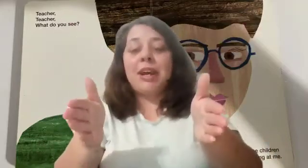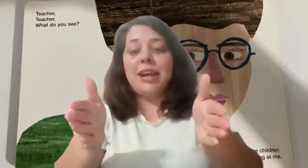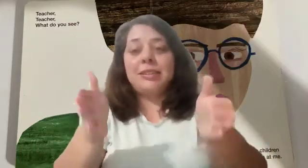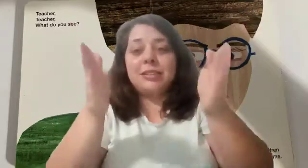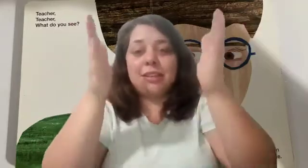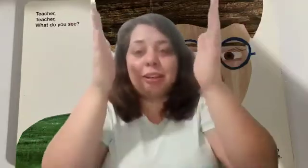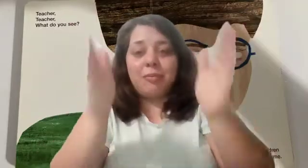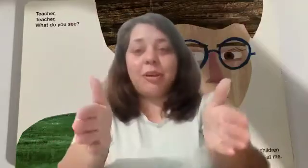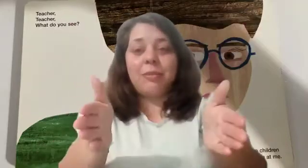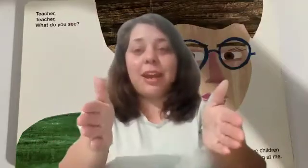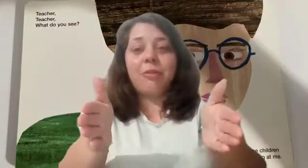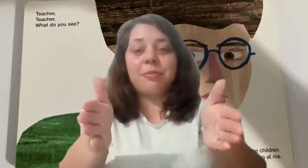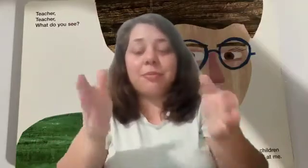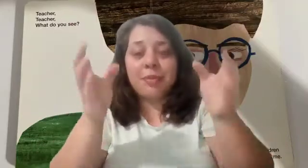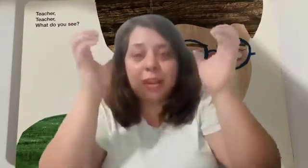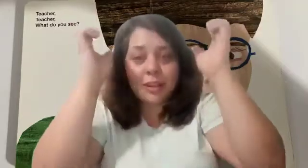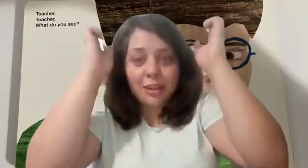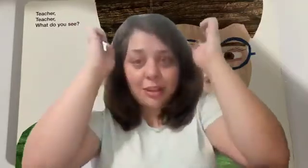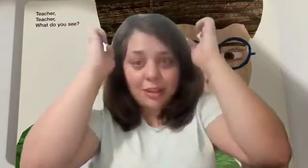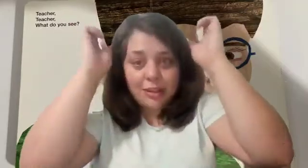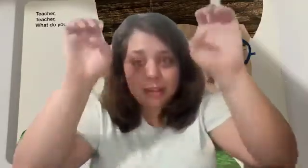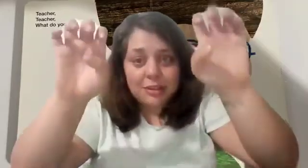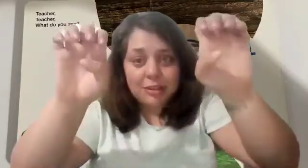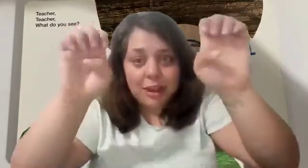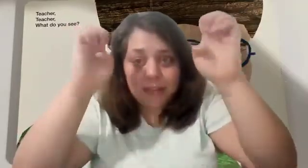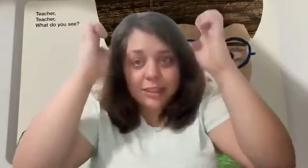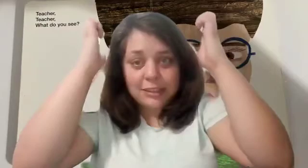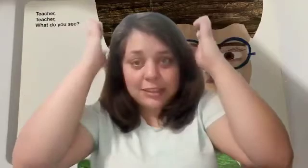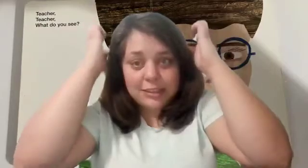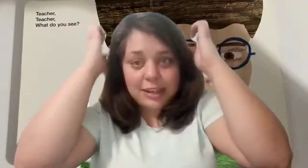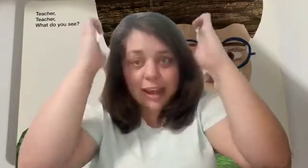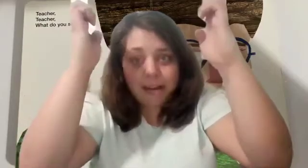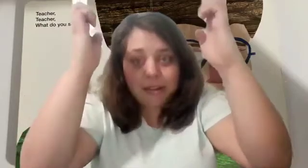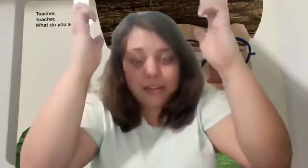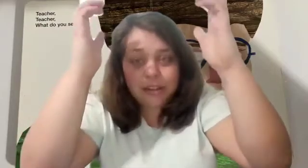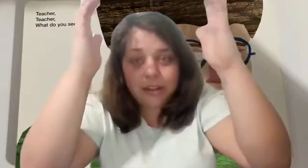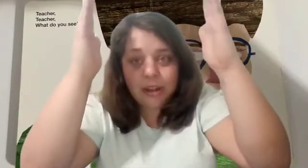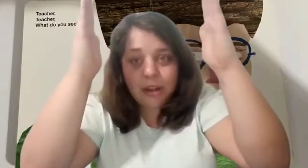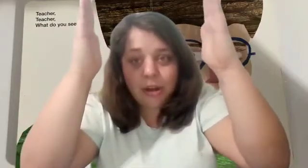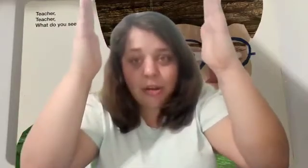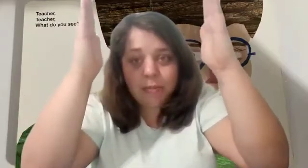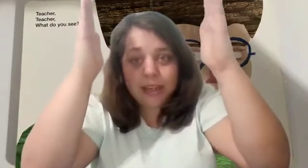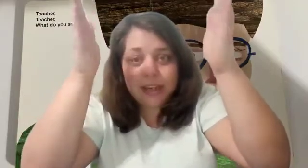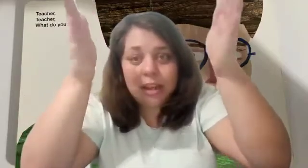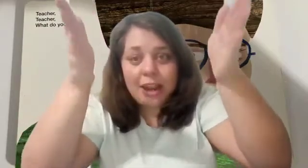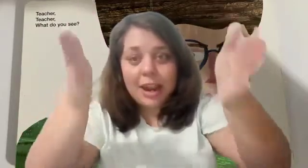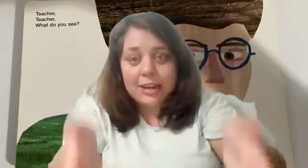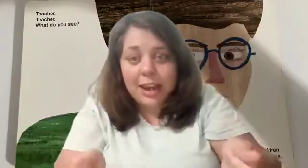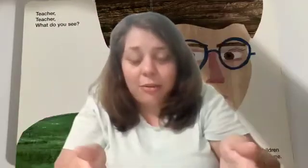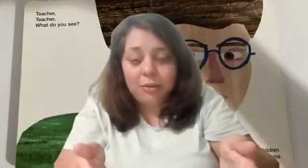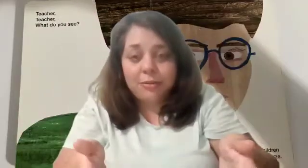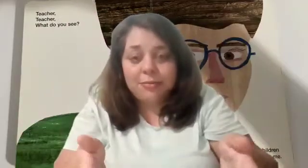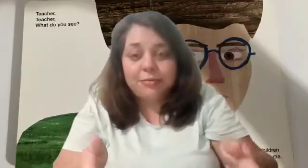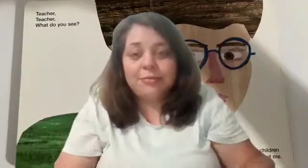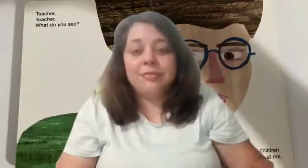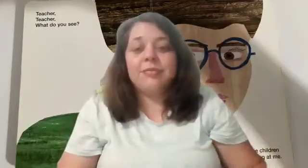open my hands and bring them down. So I have this out, open,